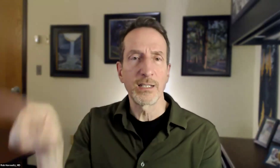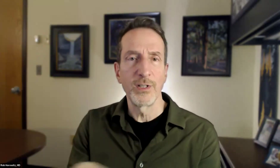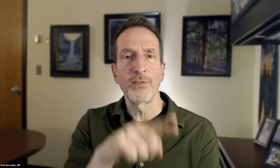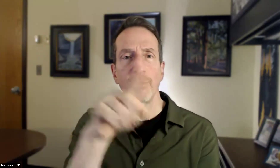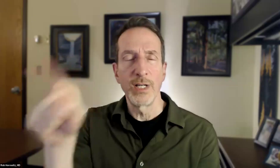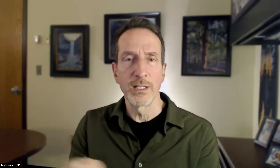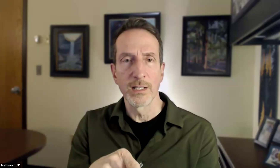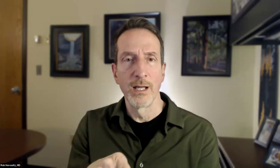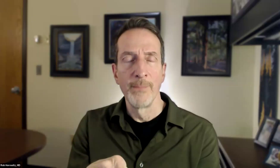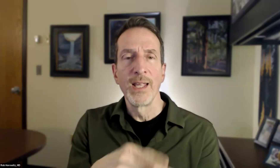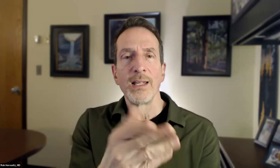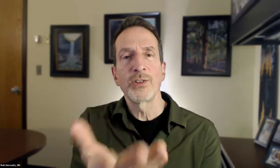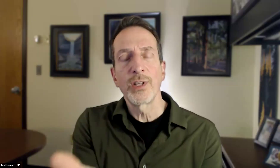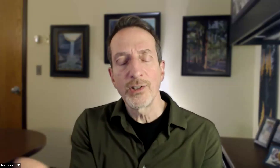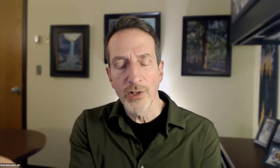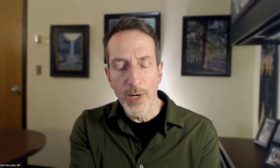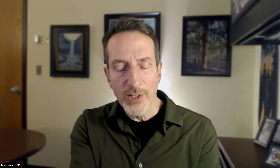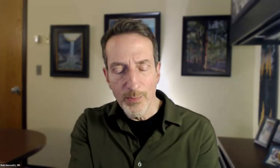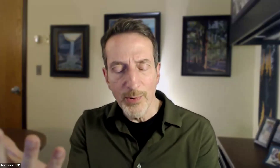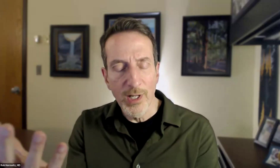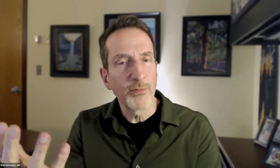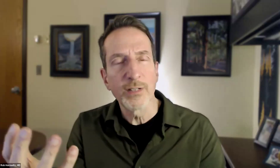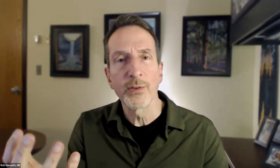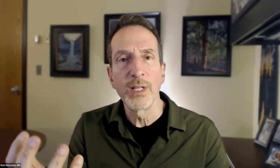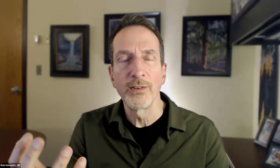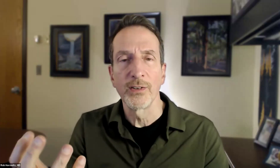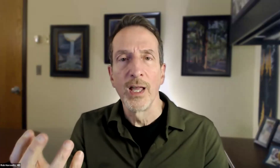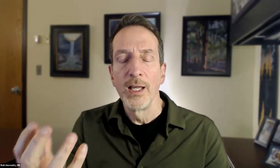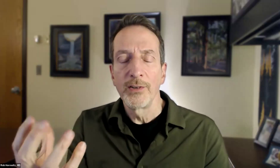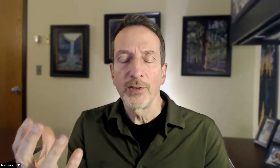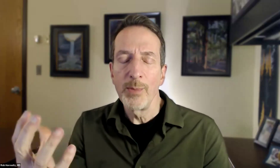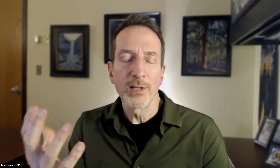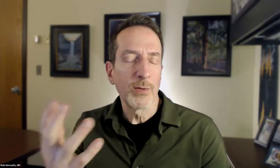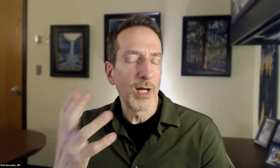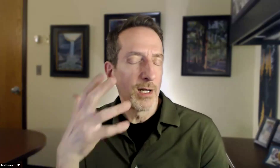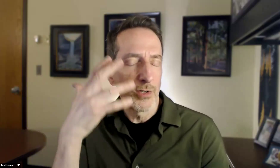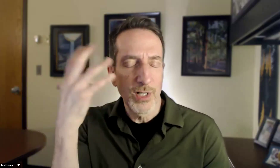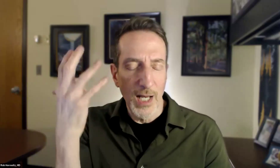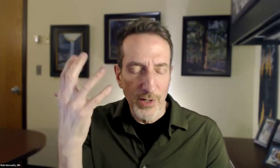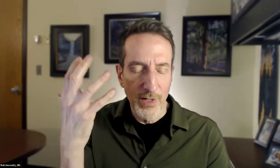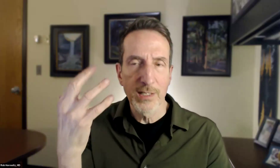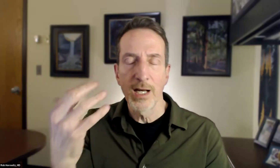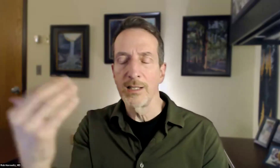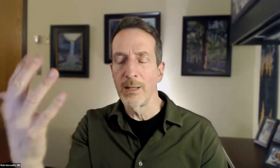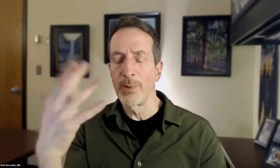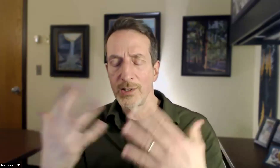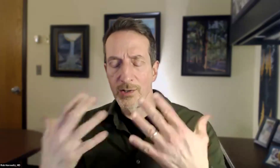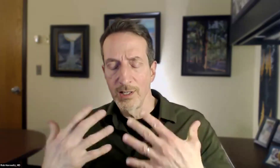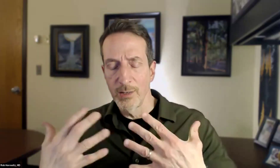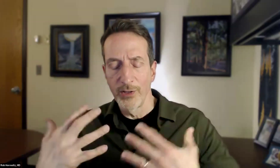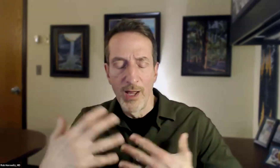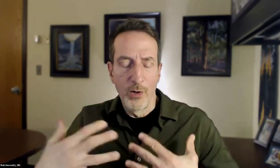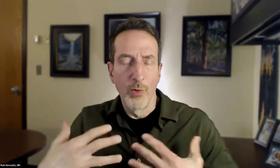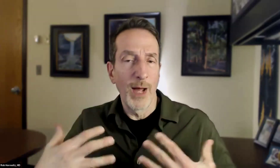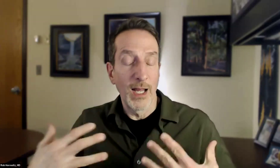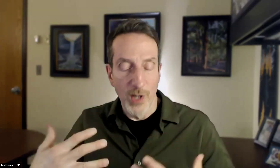lots and lots of different reasons. So to get to your question, people come for different reasons. Some because they want to understand their anxiety, some because they're